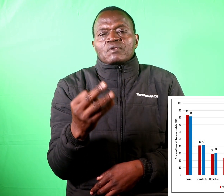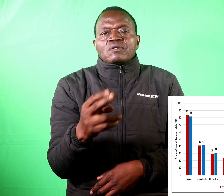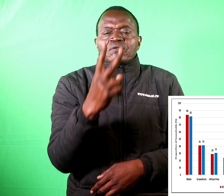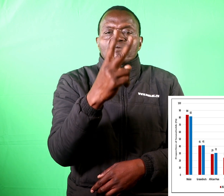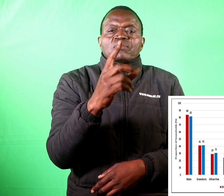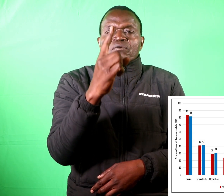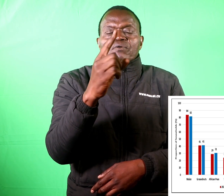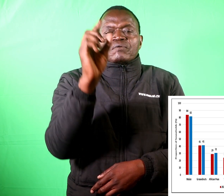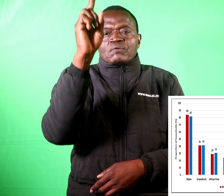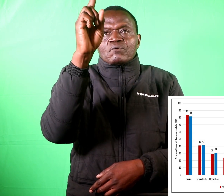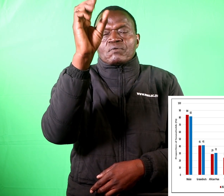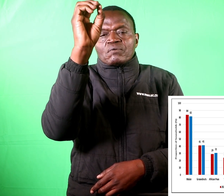21%. Sorghum